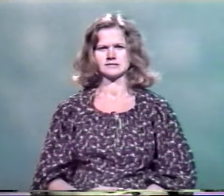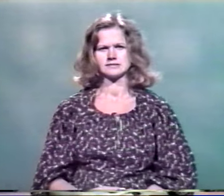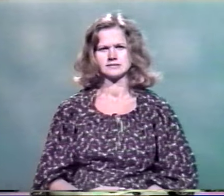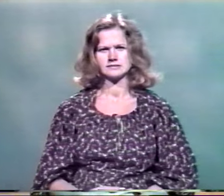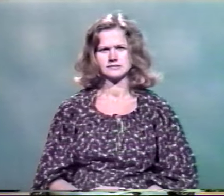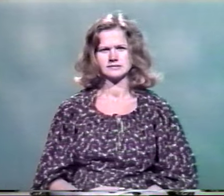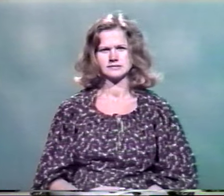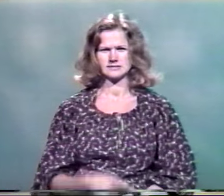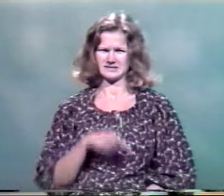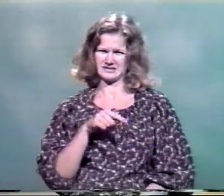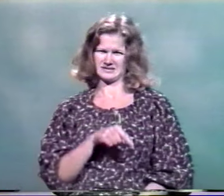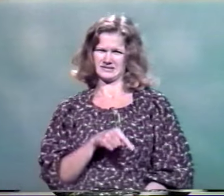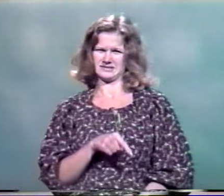Right there.